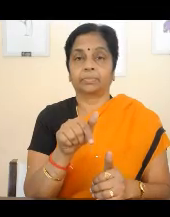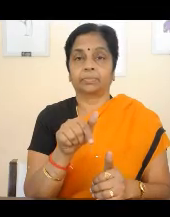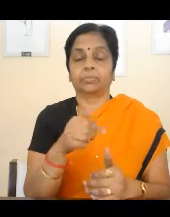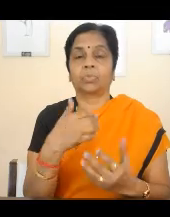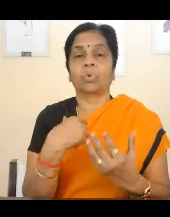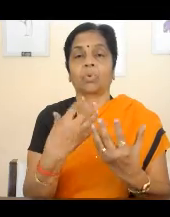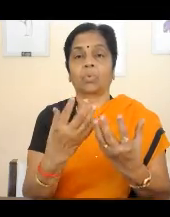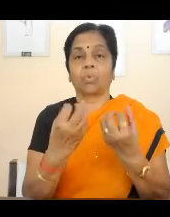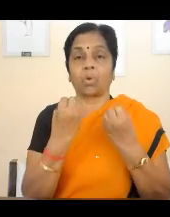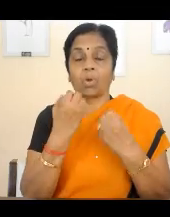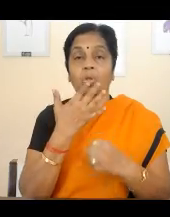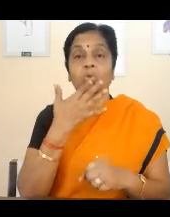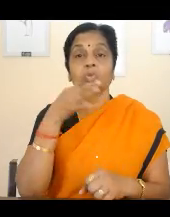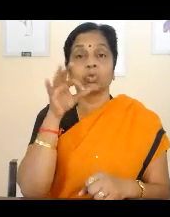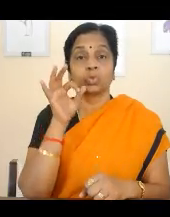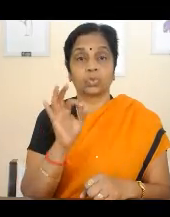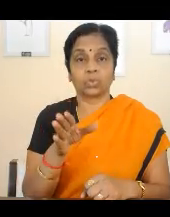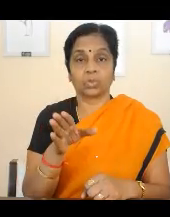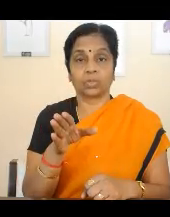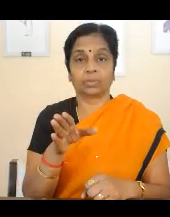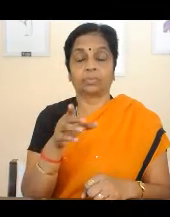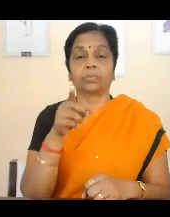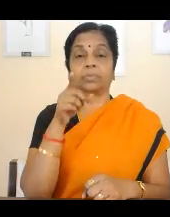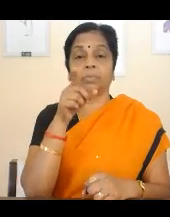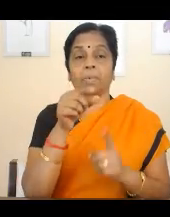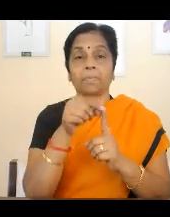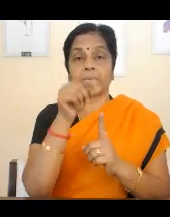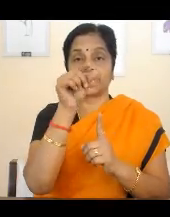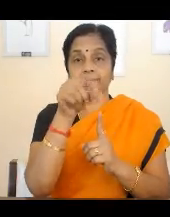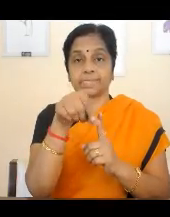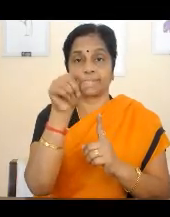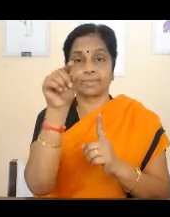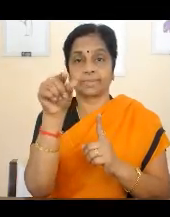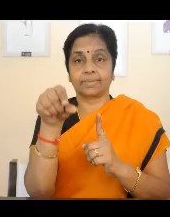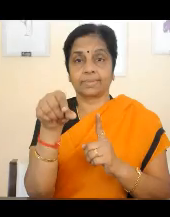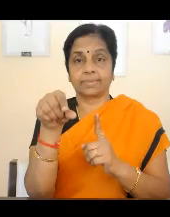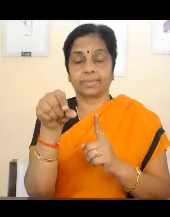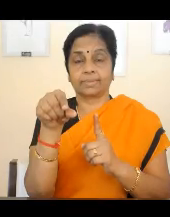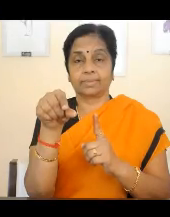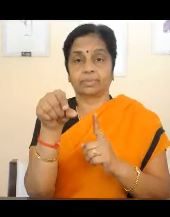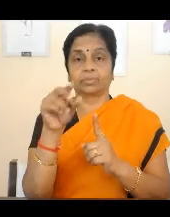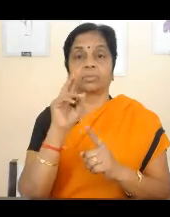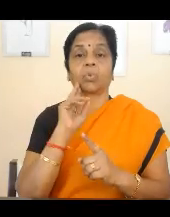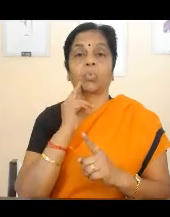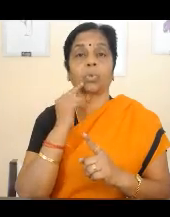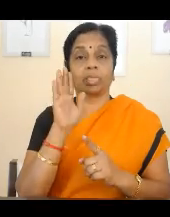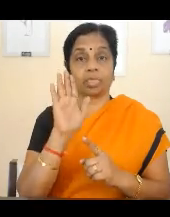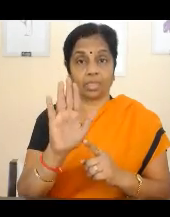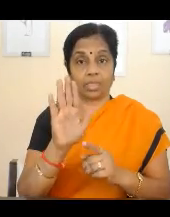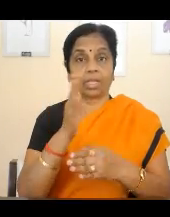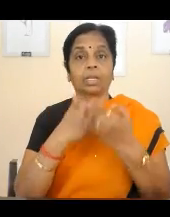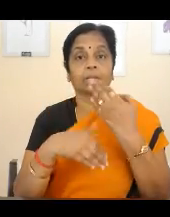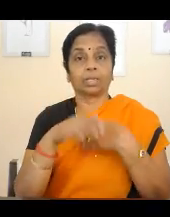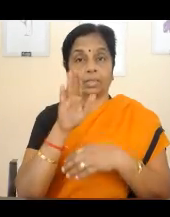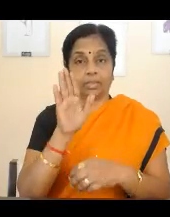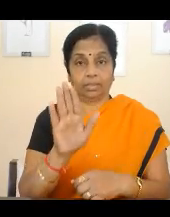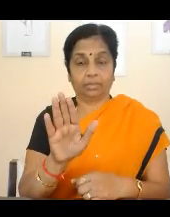wants to ensure that persons with disabilities